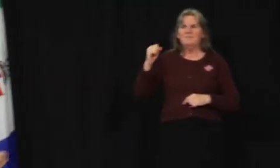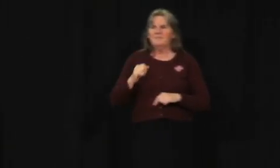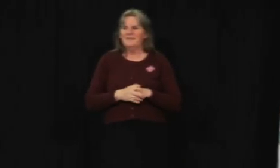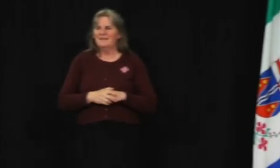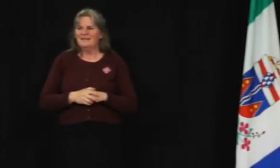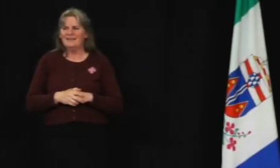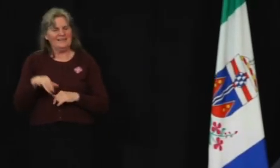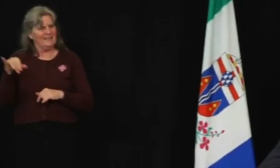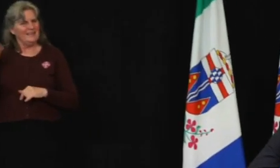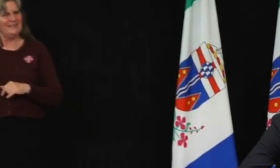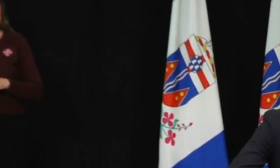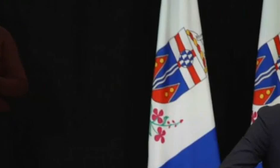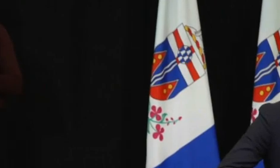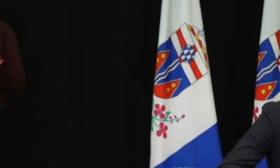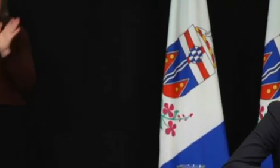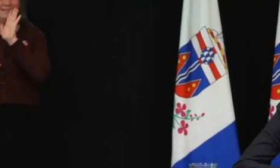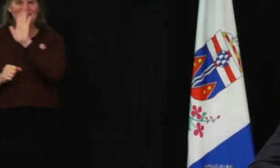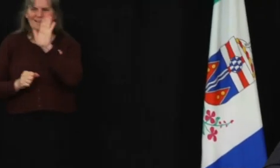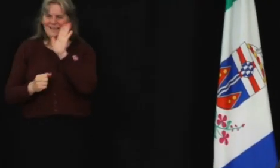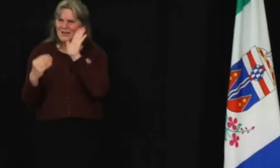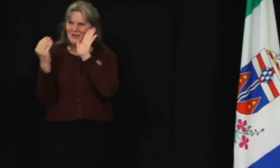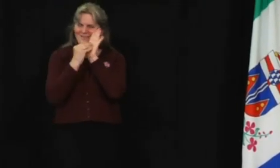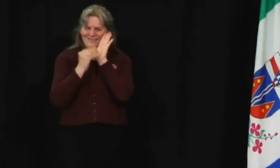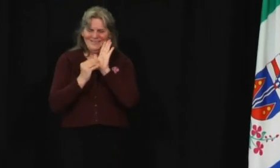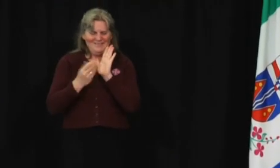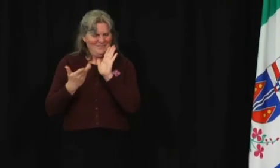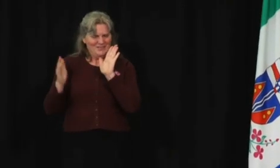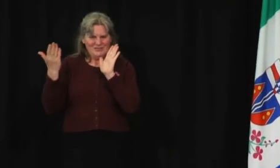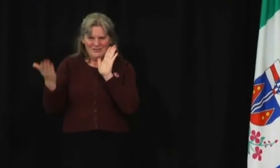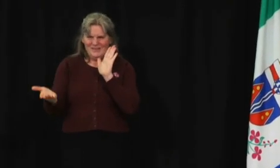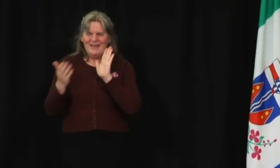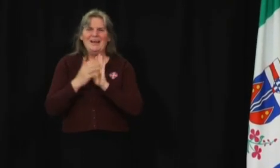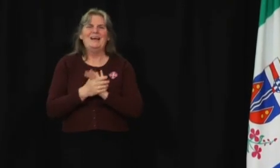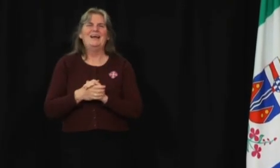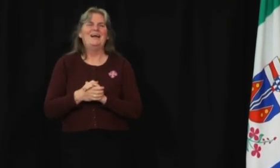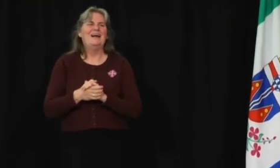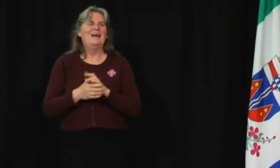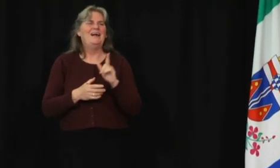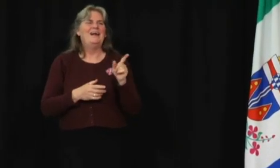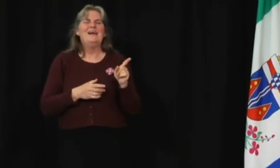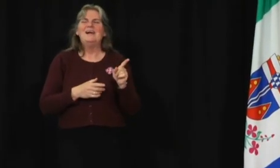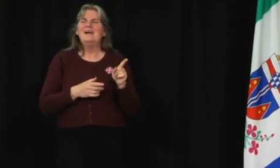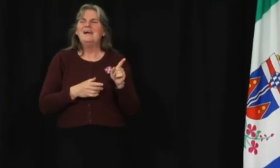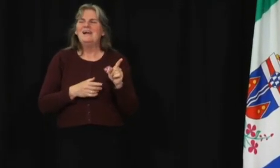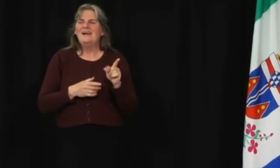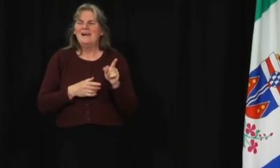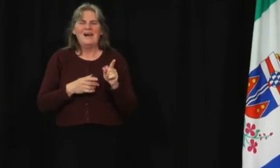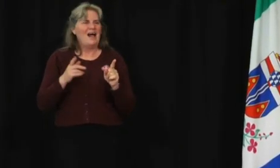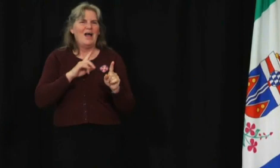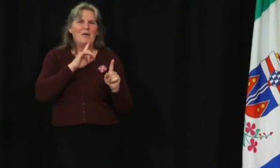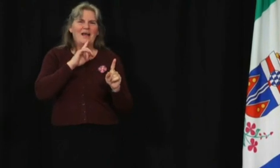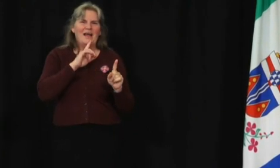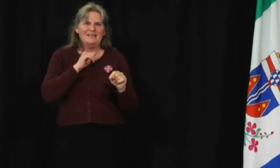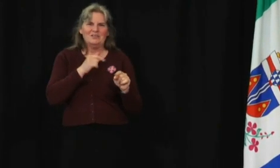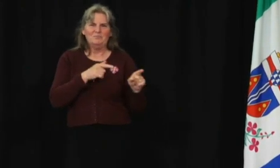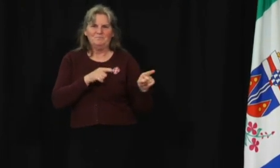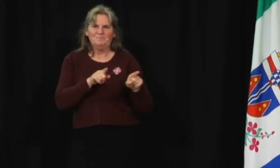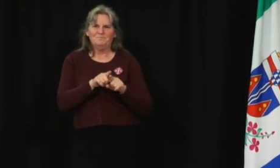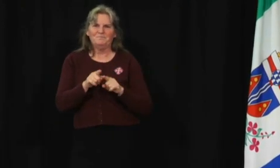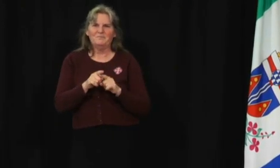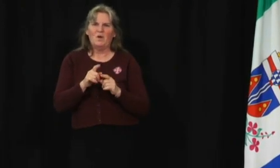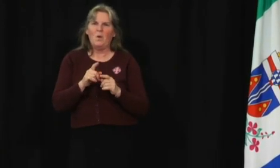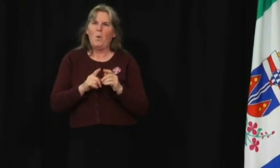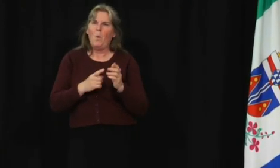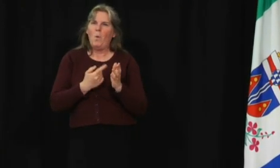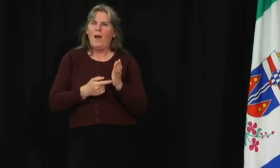Would you? Yeah, it's all written down. So as the Premier's looking it up, that I'll answer on the fly,